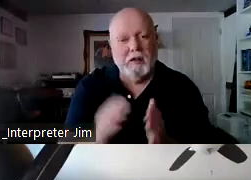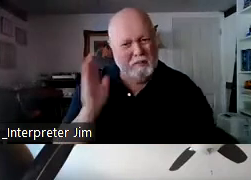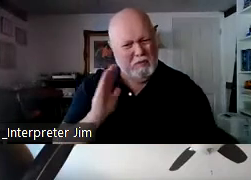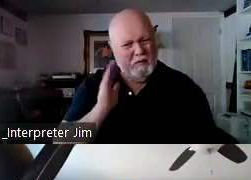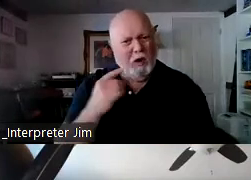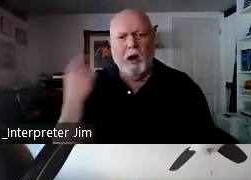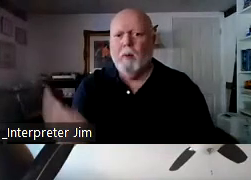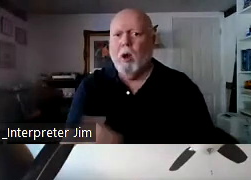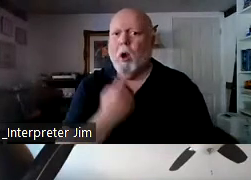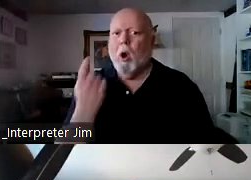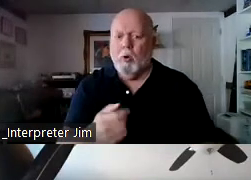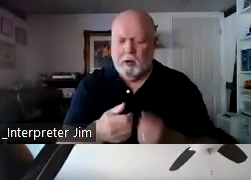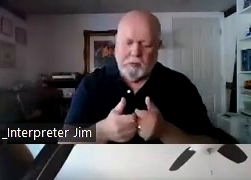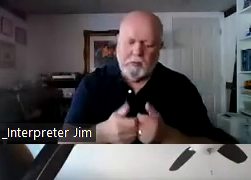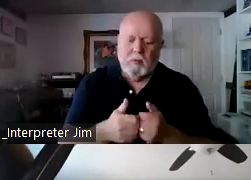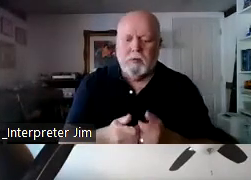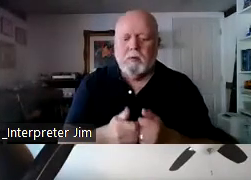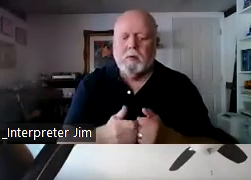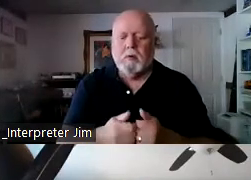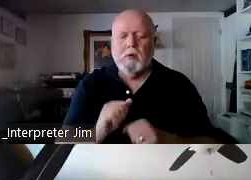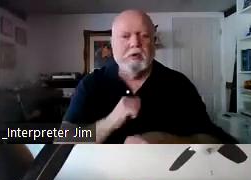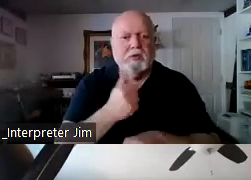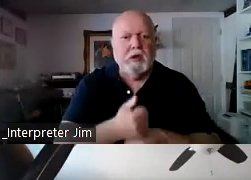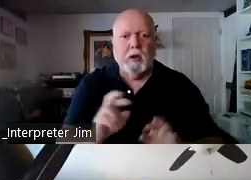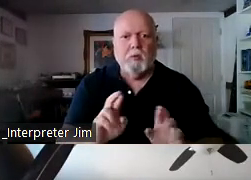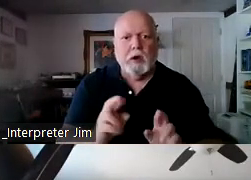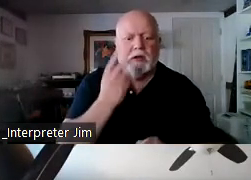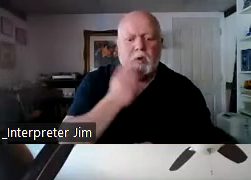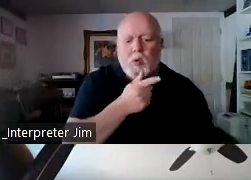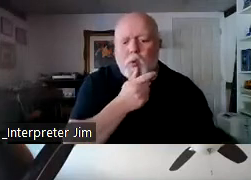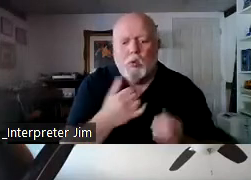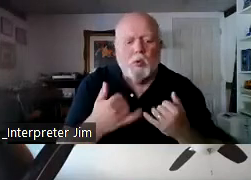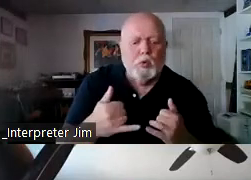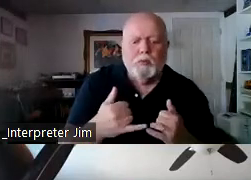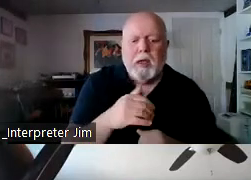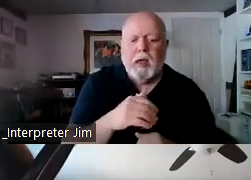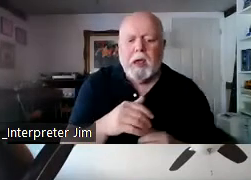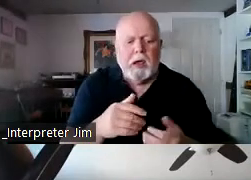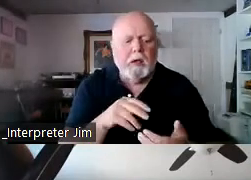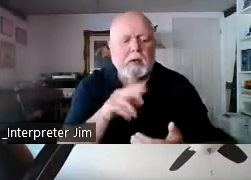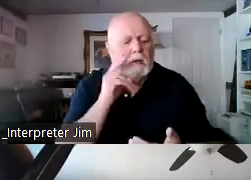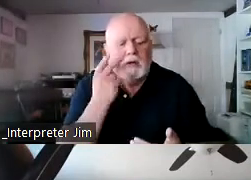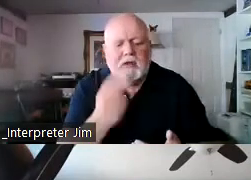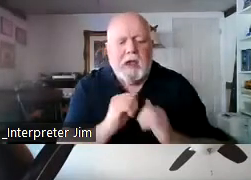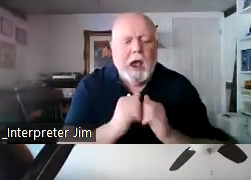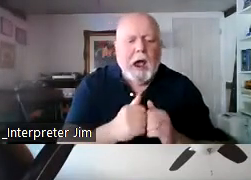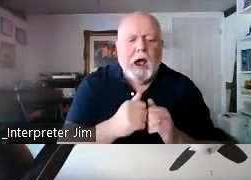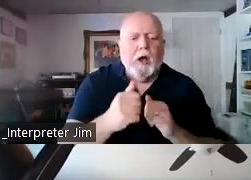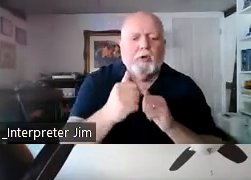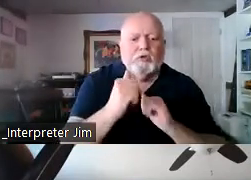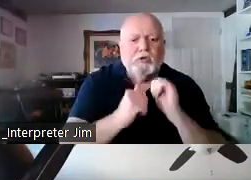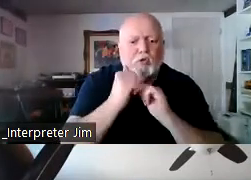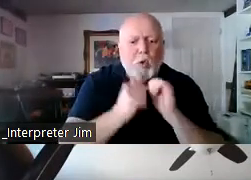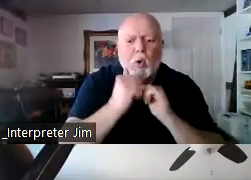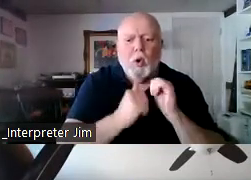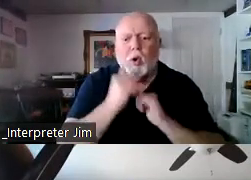setting up lineups, looking at the, who was playing that night, looking at, how the scores were doing, who was doing well, was James